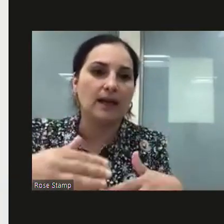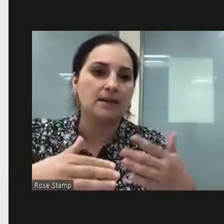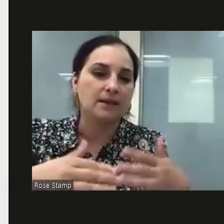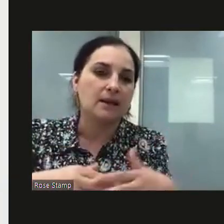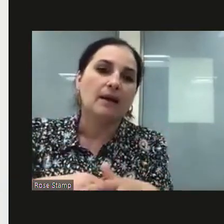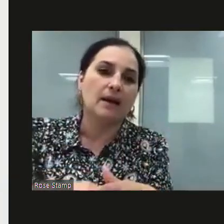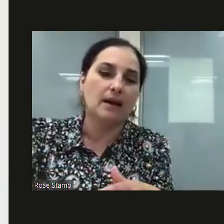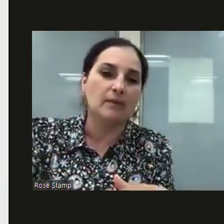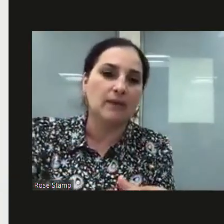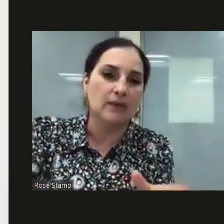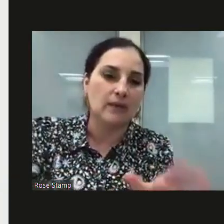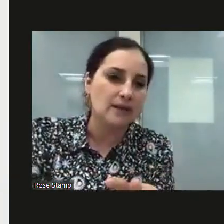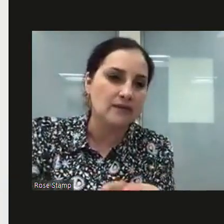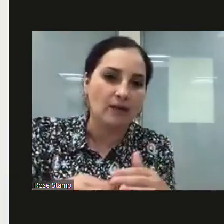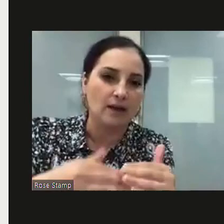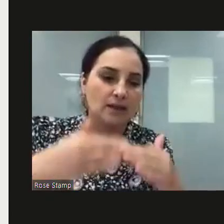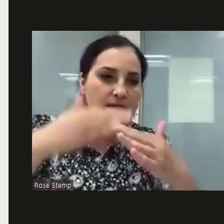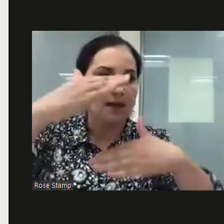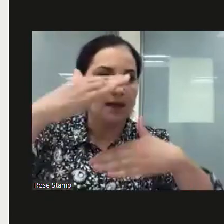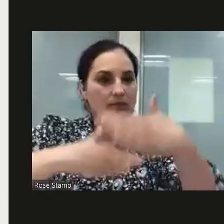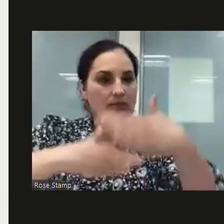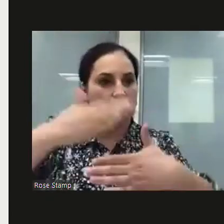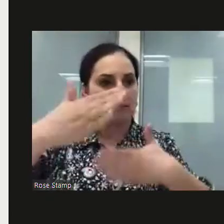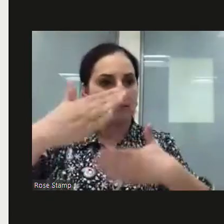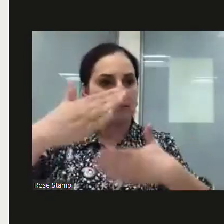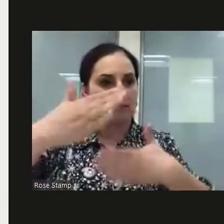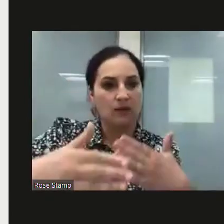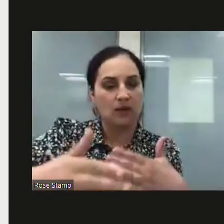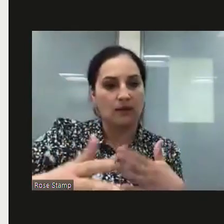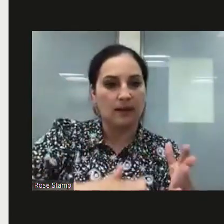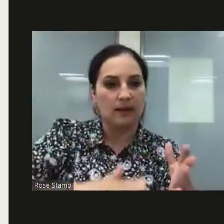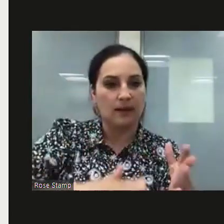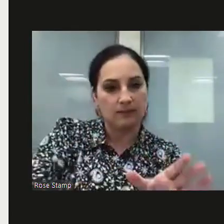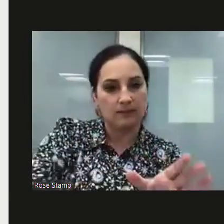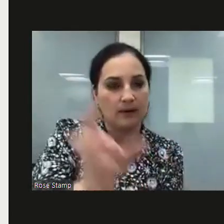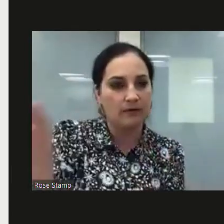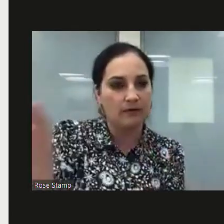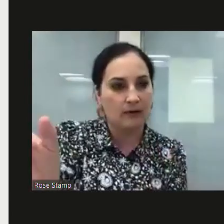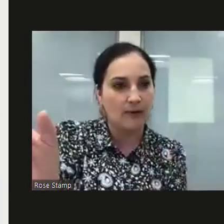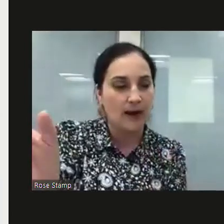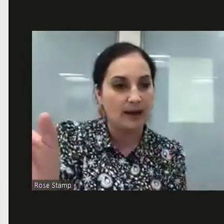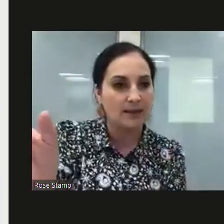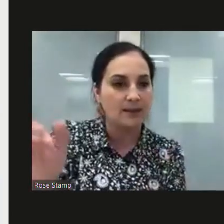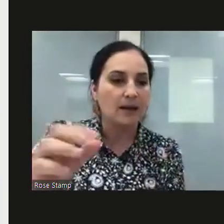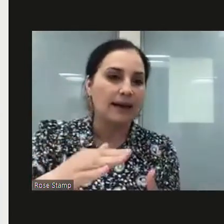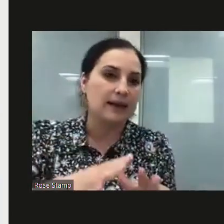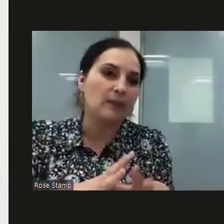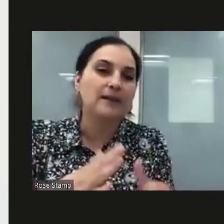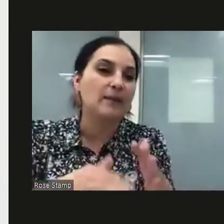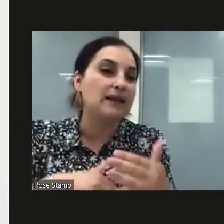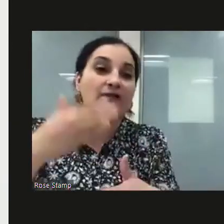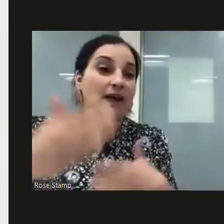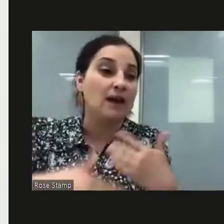Okay, and the third variant, as you like on the very right, it can